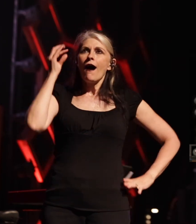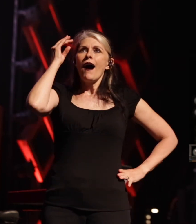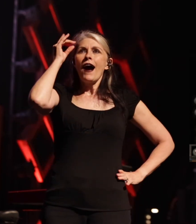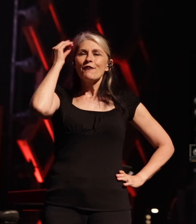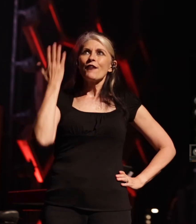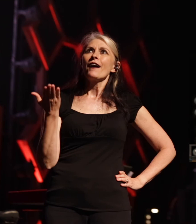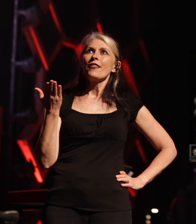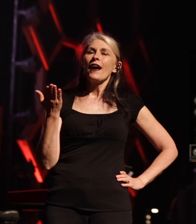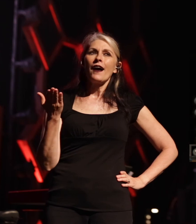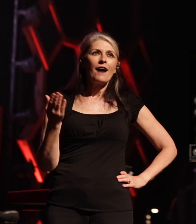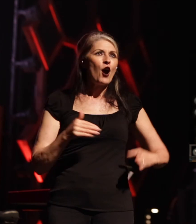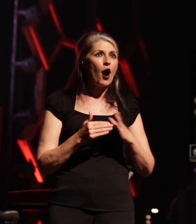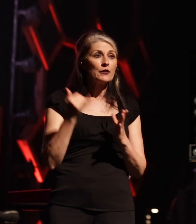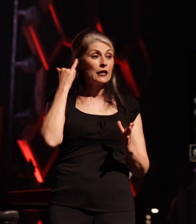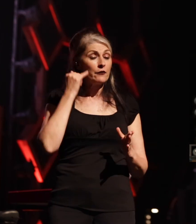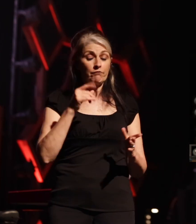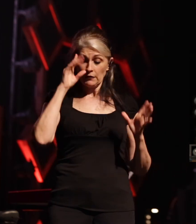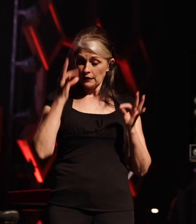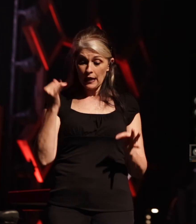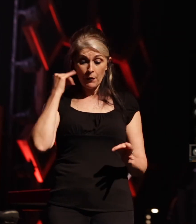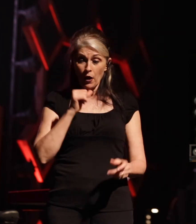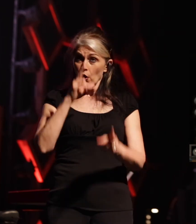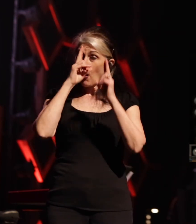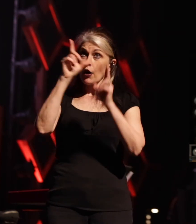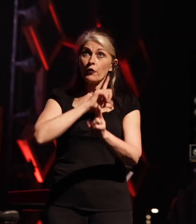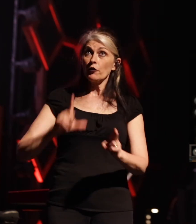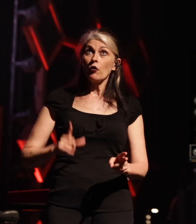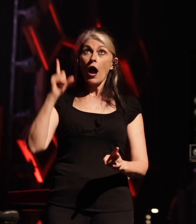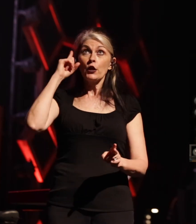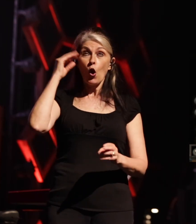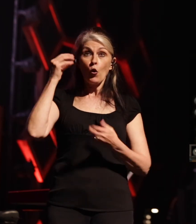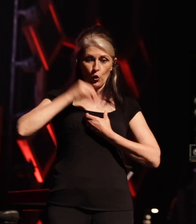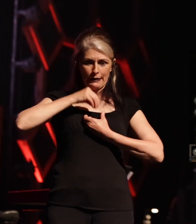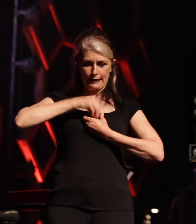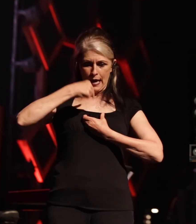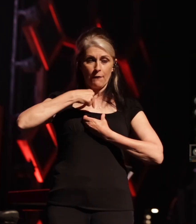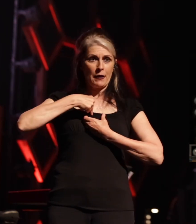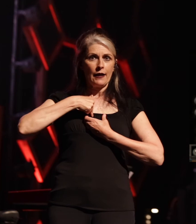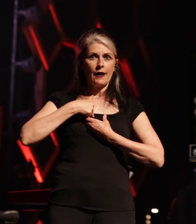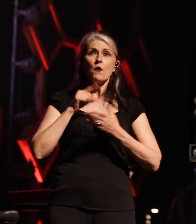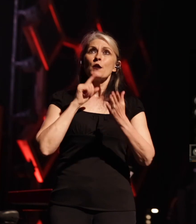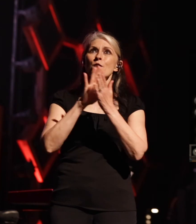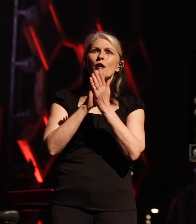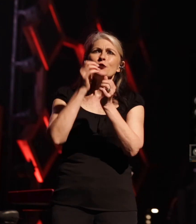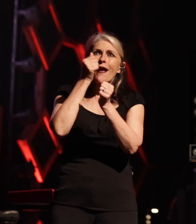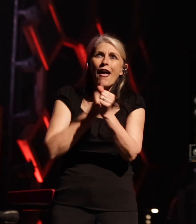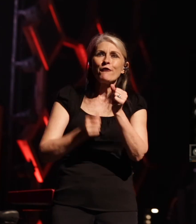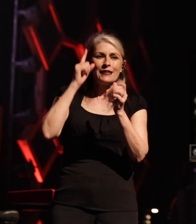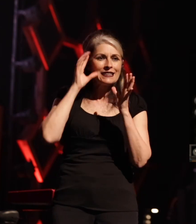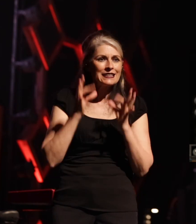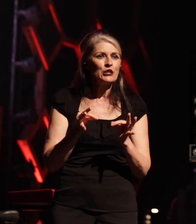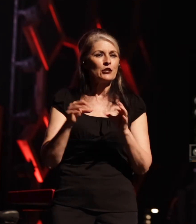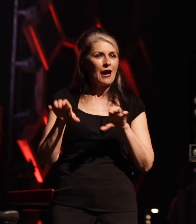thinking, God, I know that you're inside of me, and I want to praise you with every single decision that I make in my life. Point number three on your